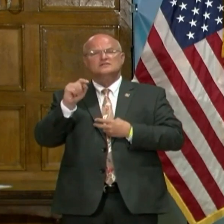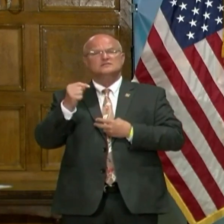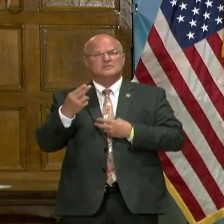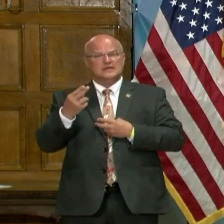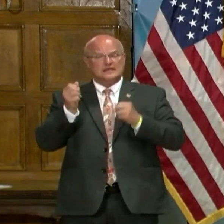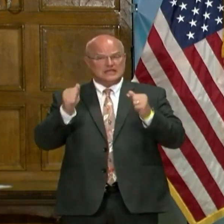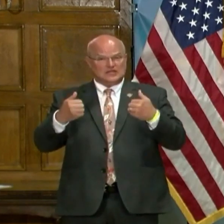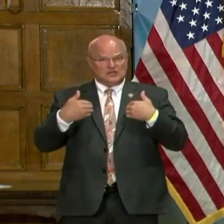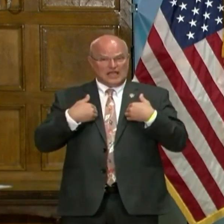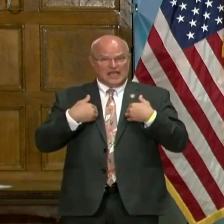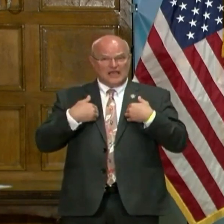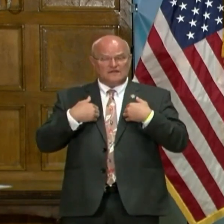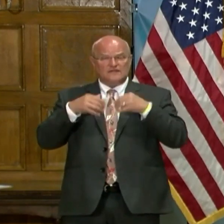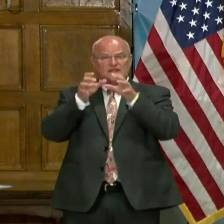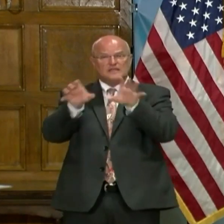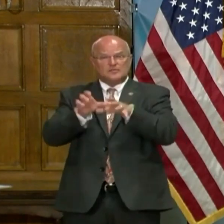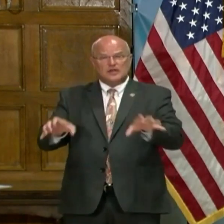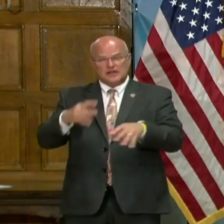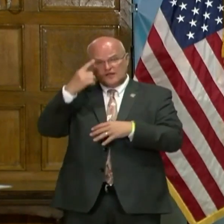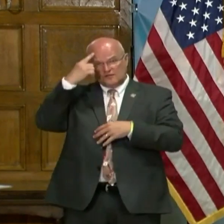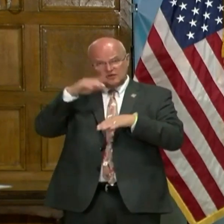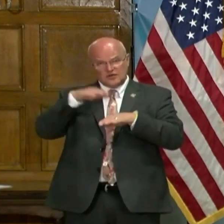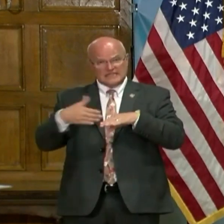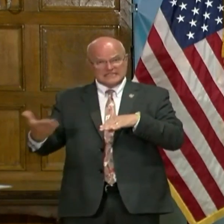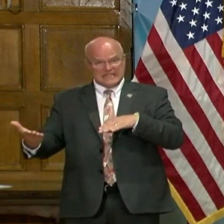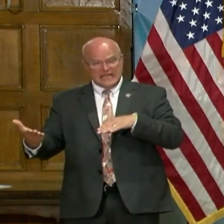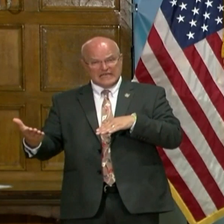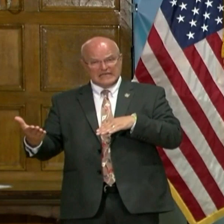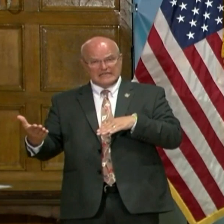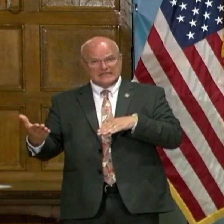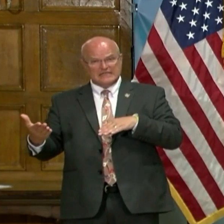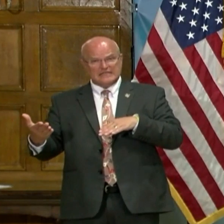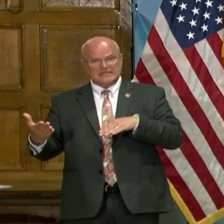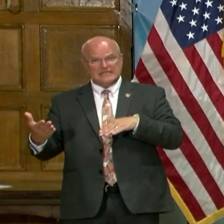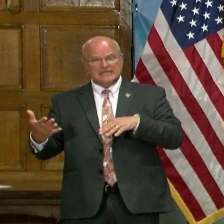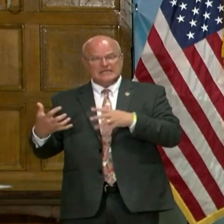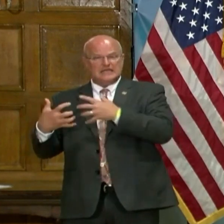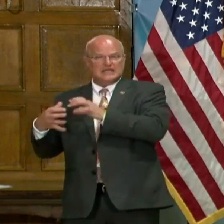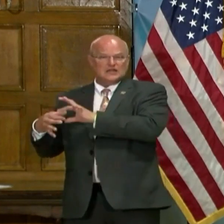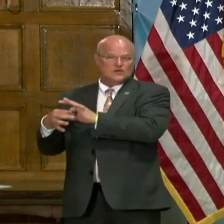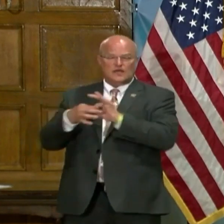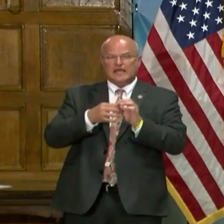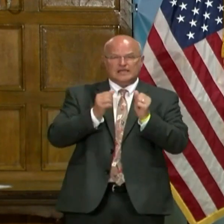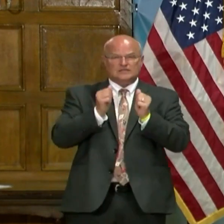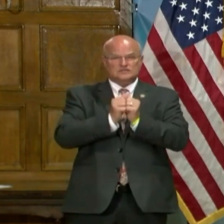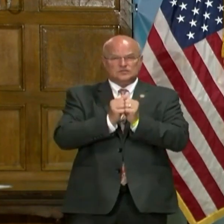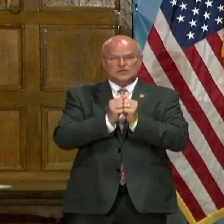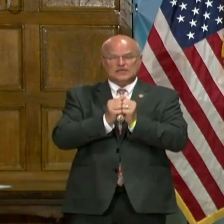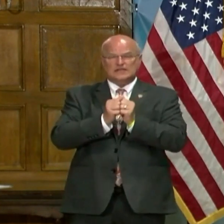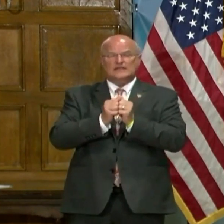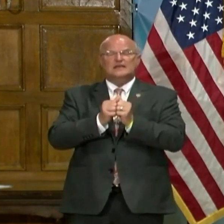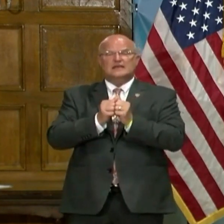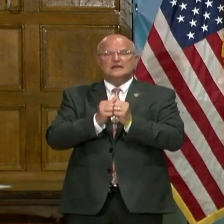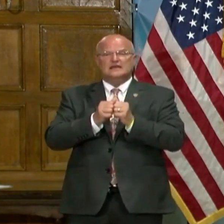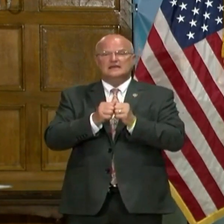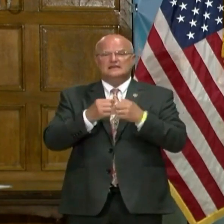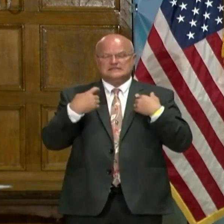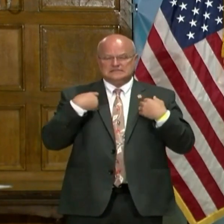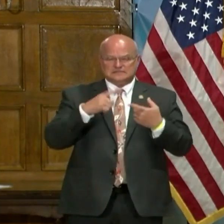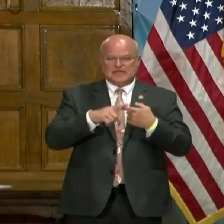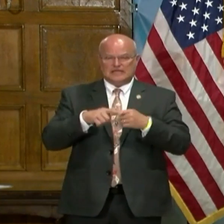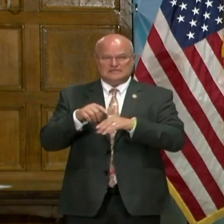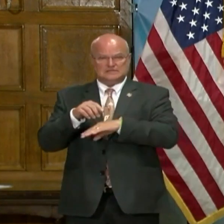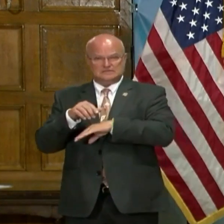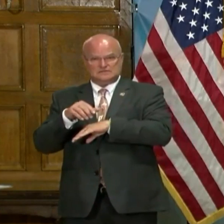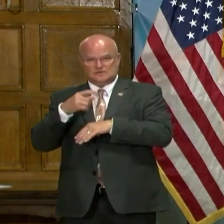you can have the breakdown for the death in rate, please. Thank you. Thank you, and I'm going to ask Dr.